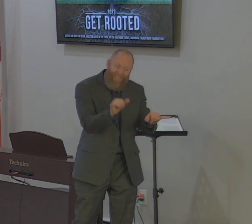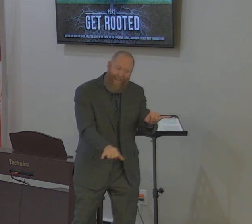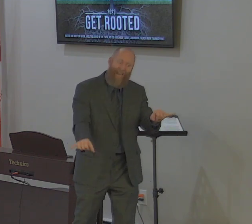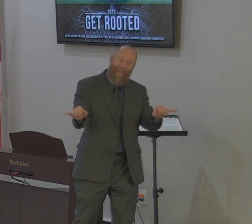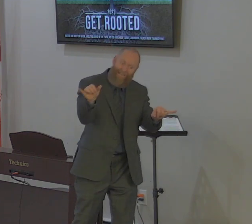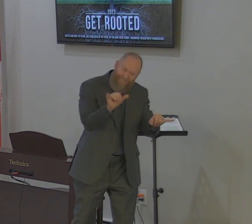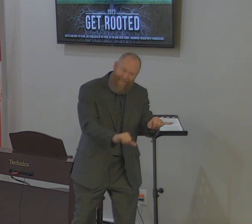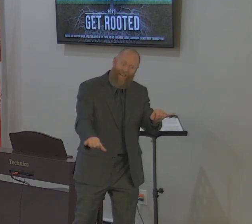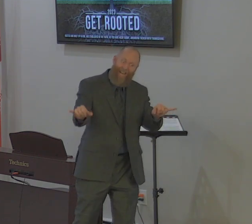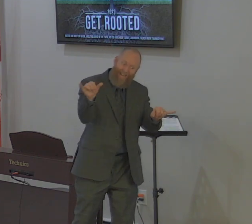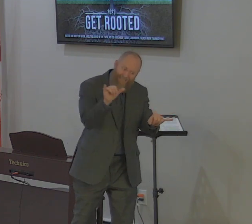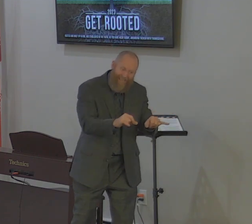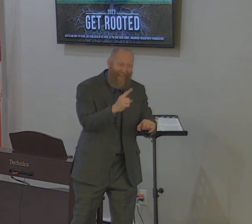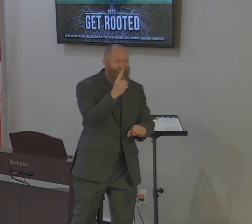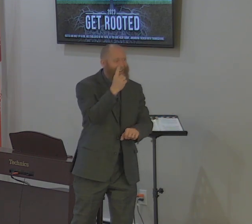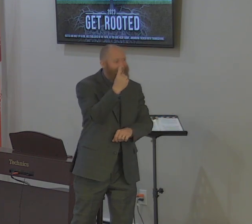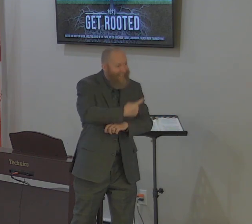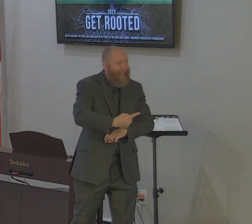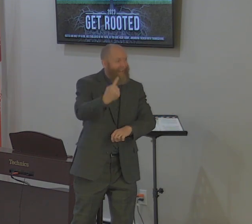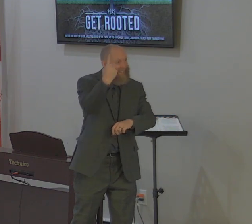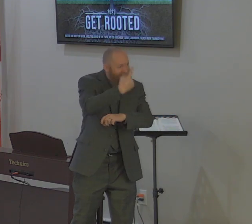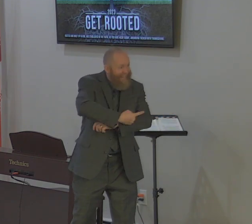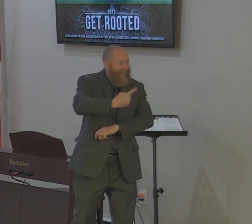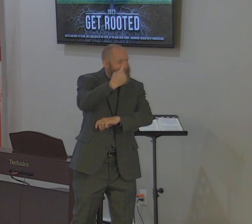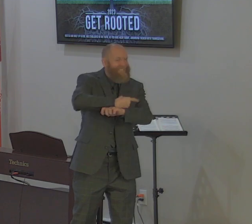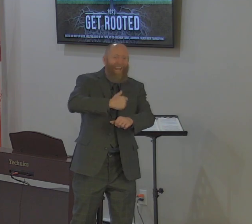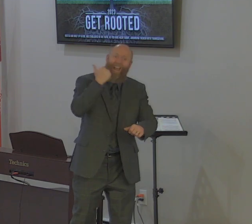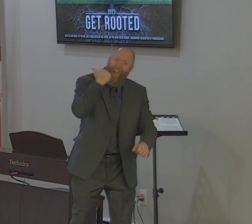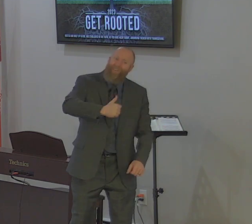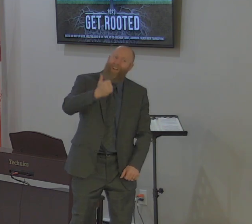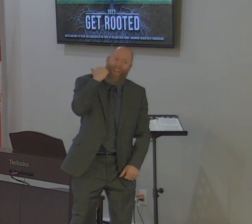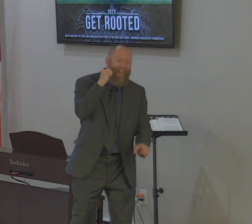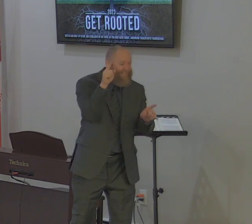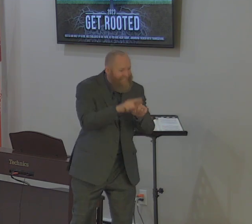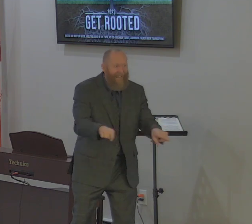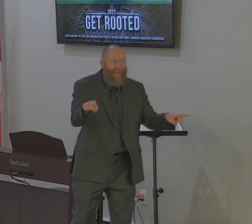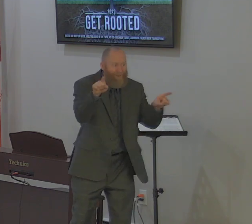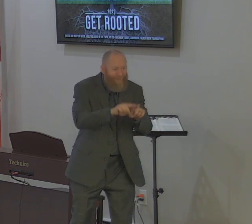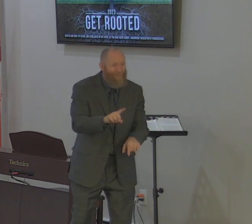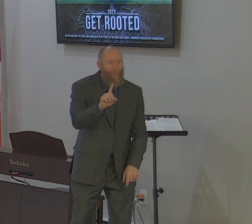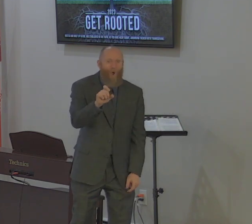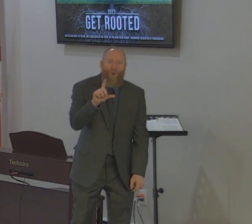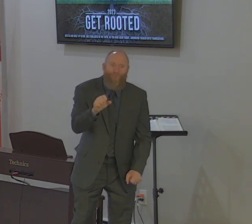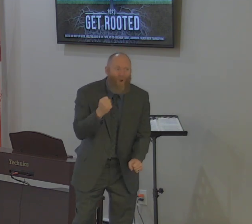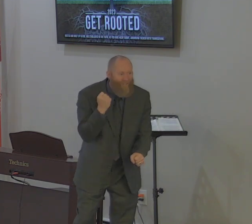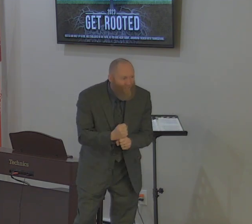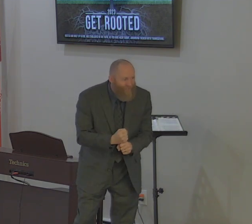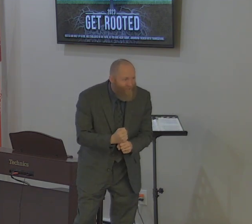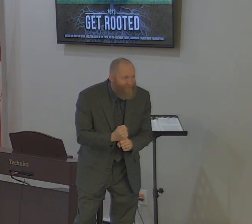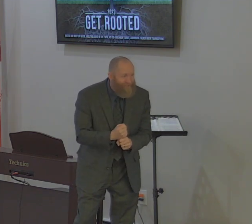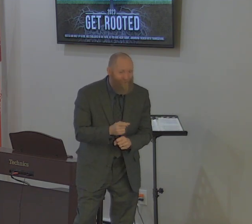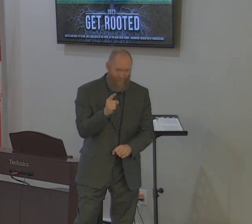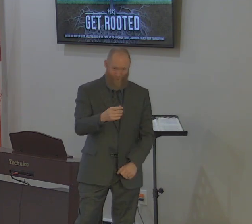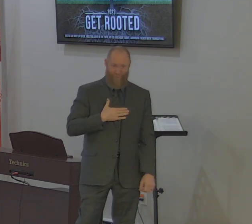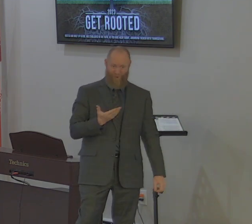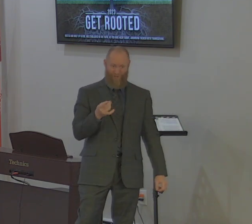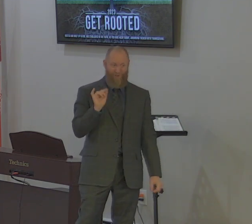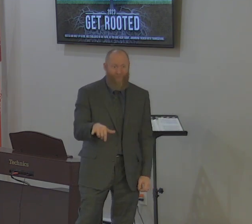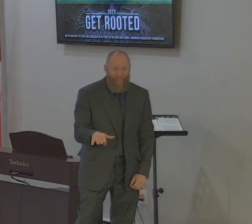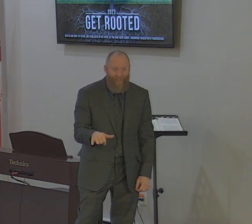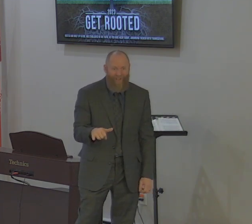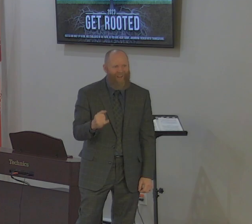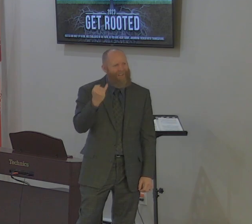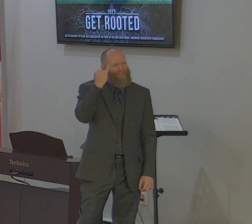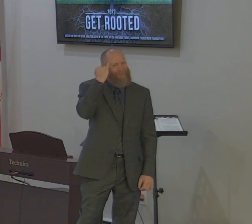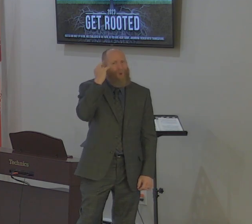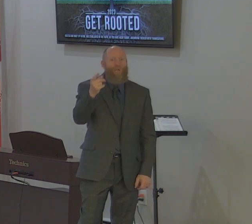over and over and over for 120 years. Tree after tree after tree. you know, chopping the tree down, spending all